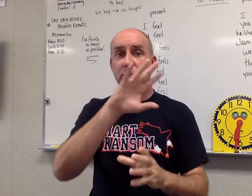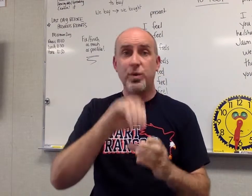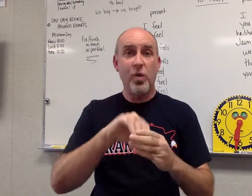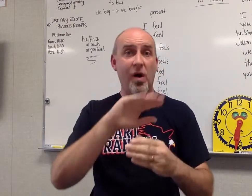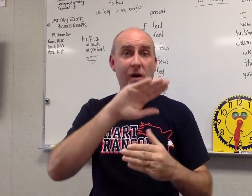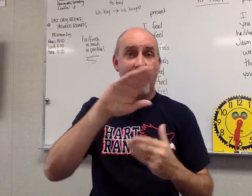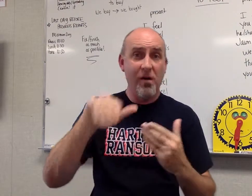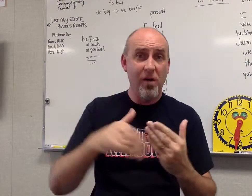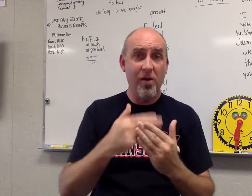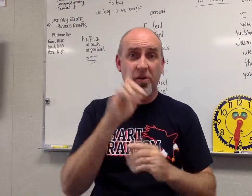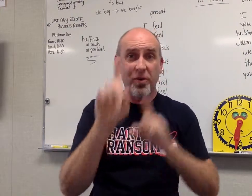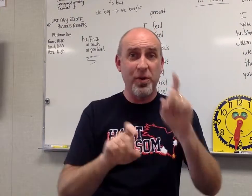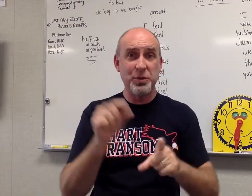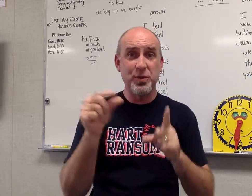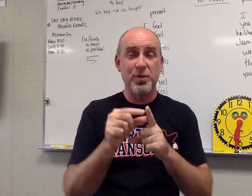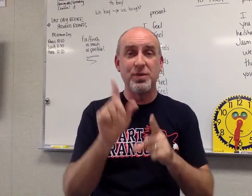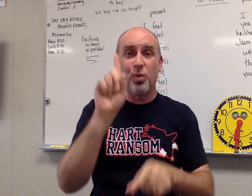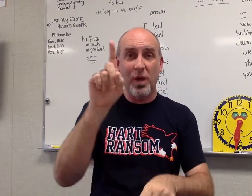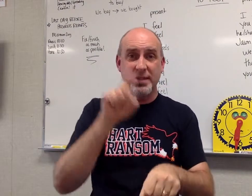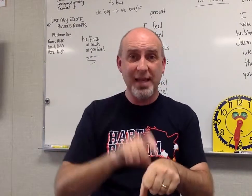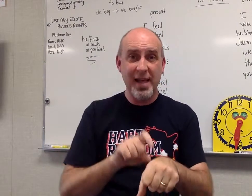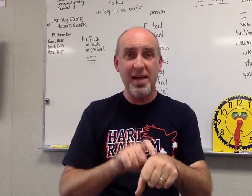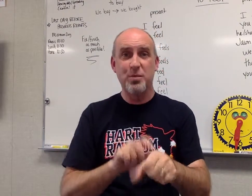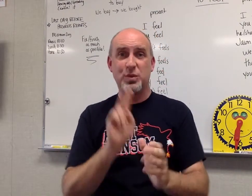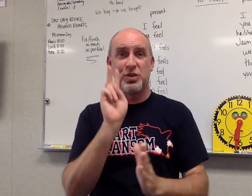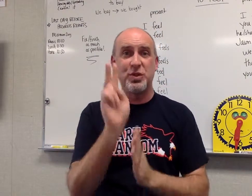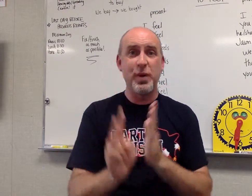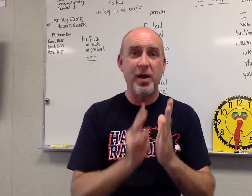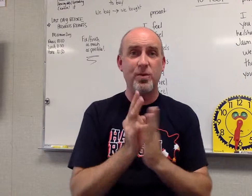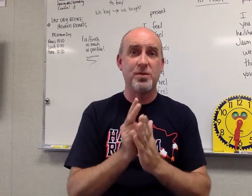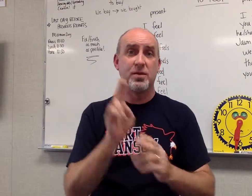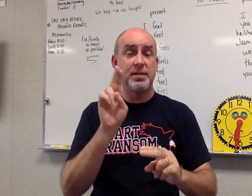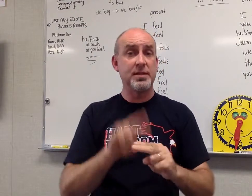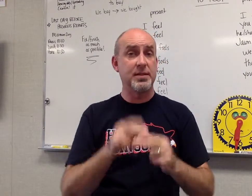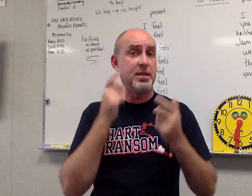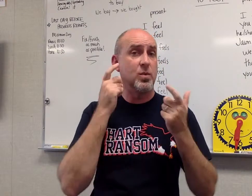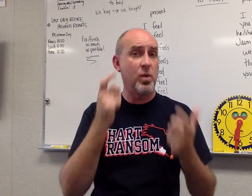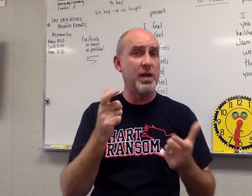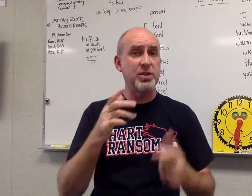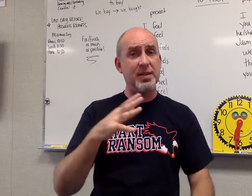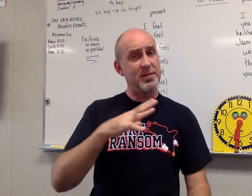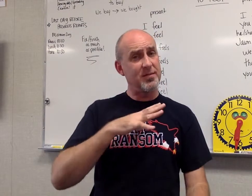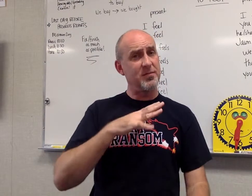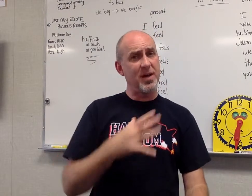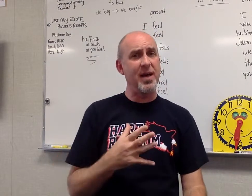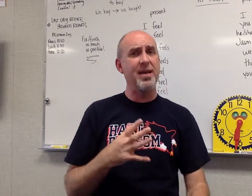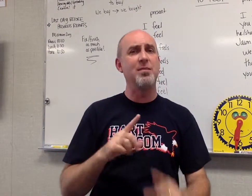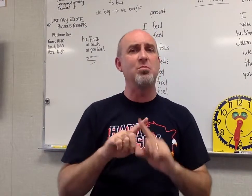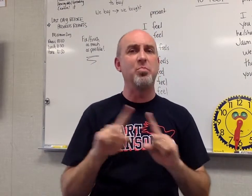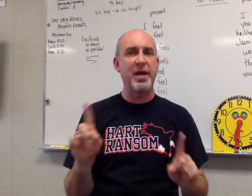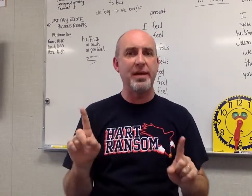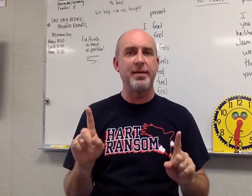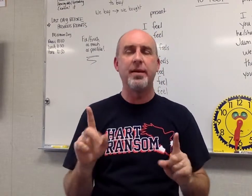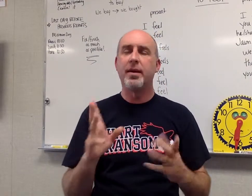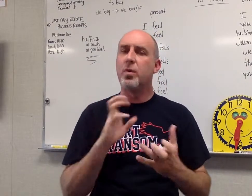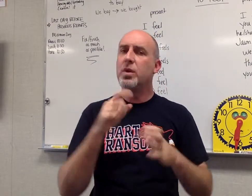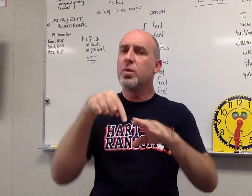include all the question words at one time, 2 hours. You guys can sit and watch, and it's fine, but I really want